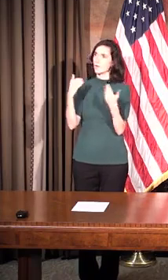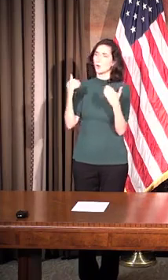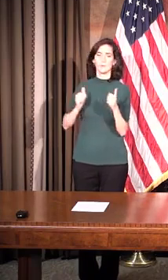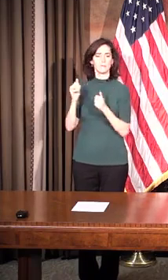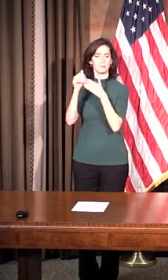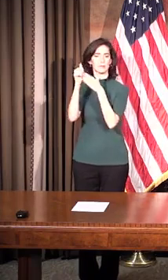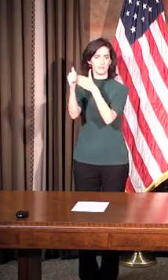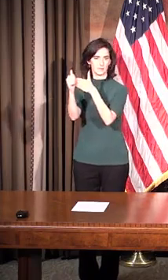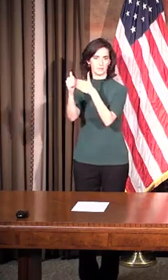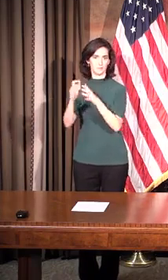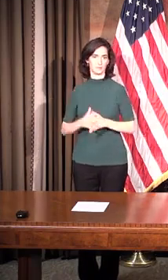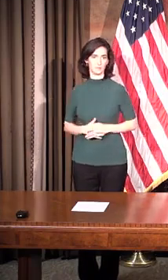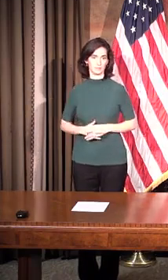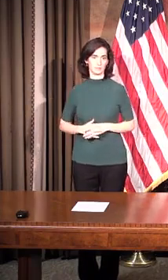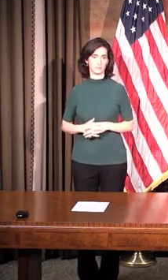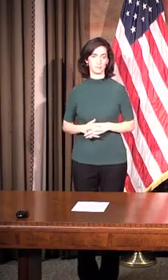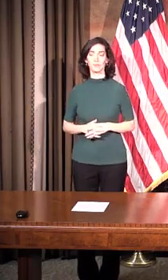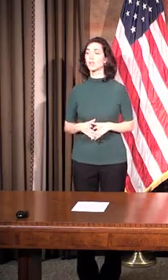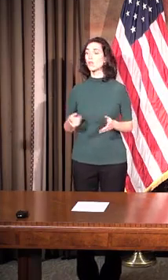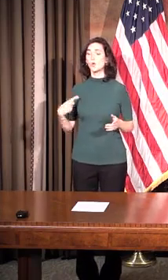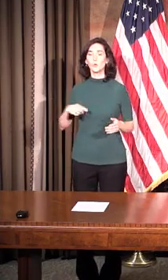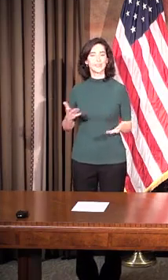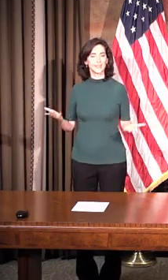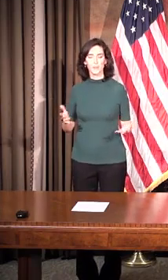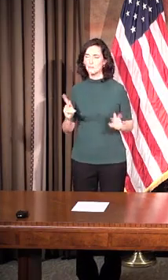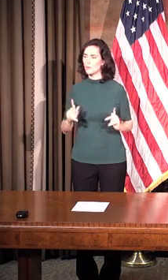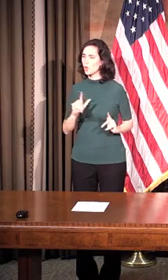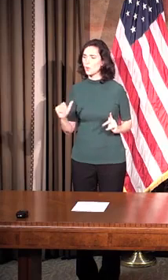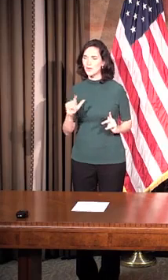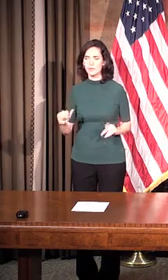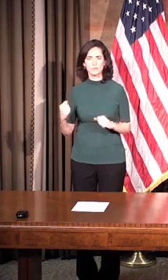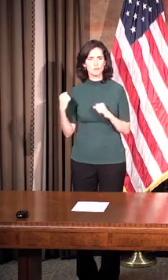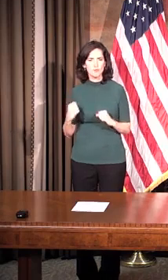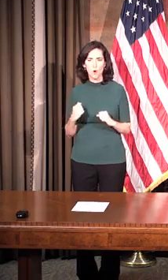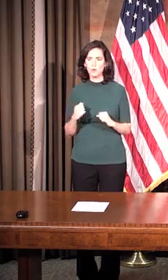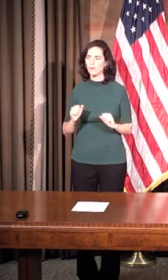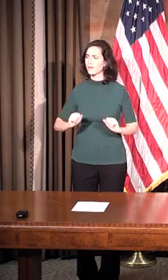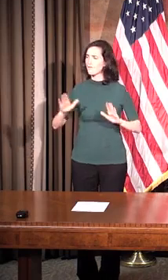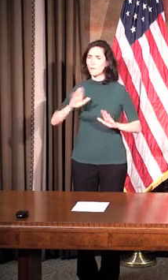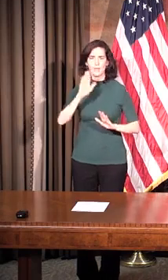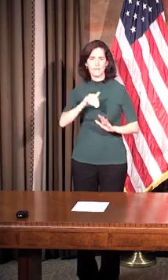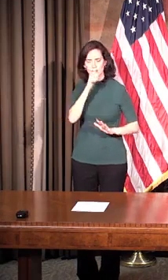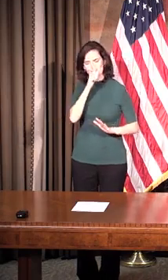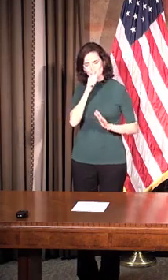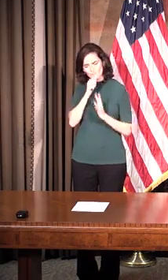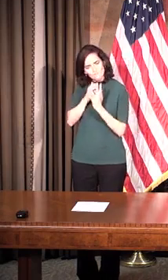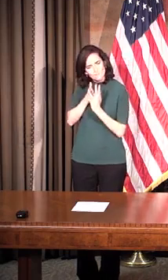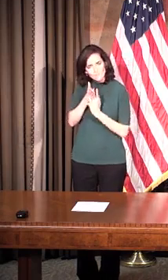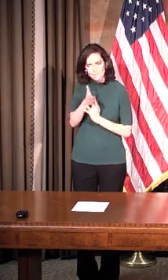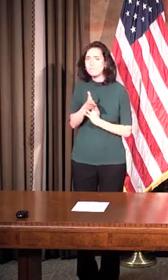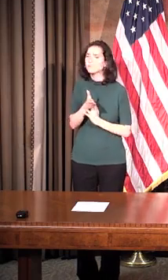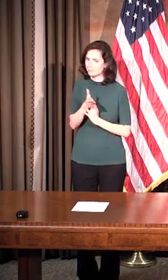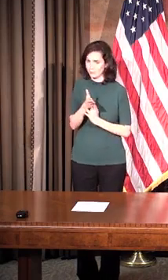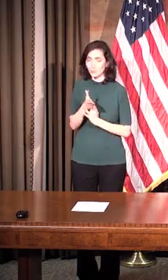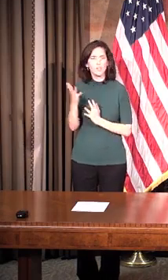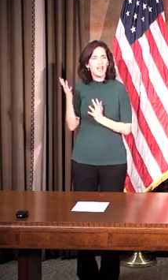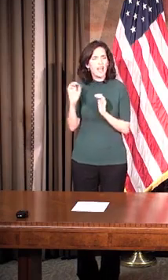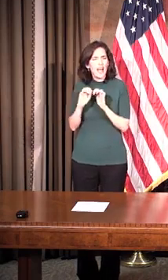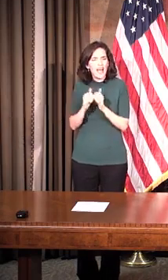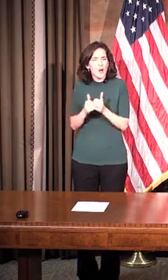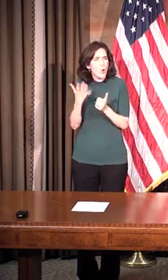As Louisianans, we always persevere. I think the reason that we are as resilient as we